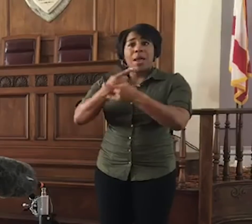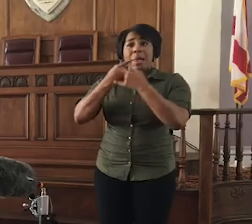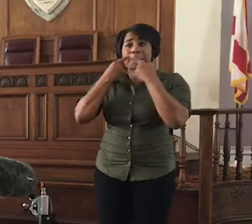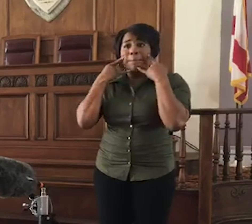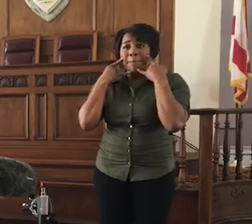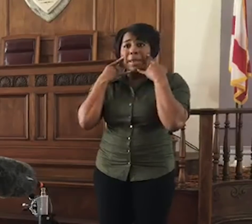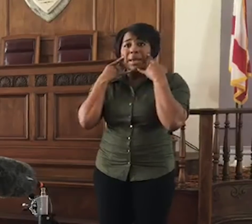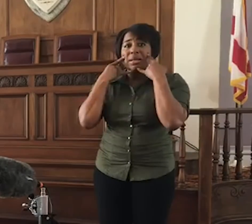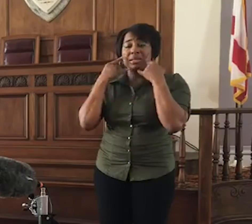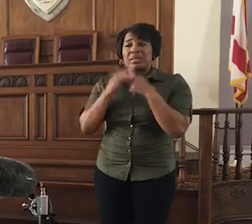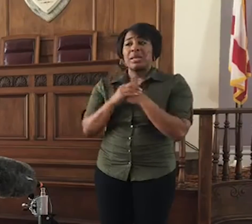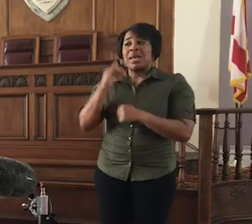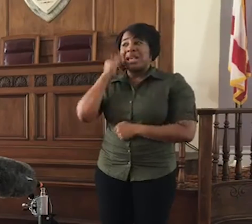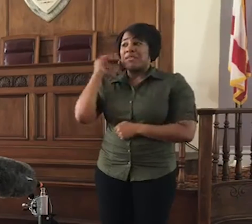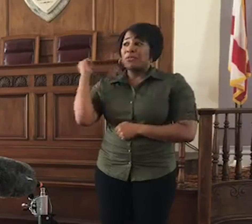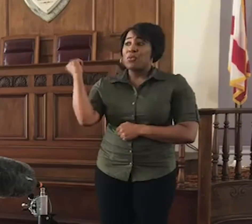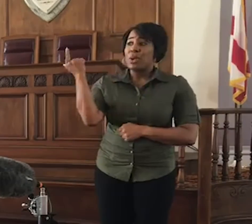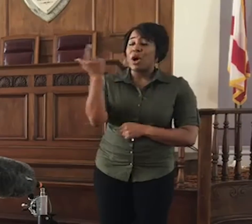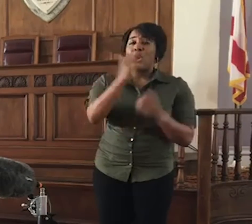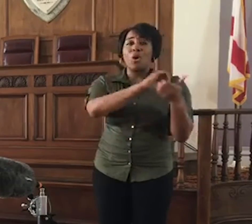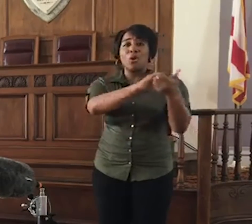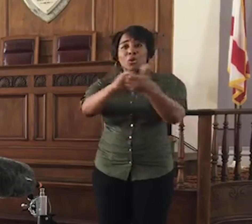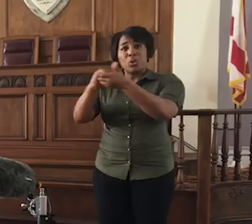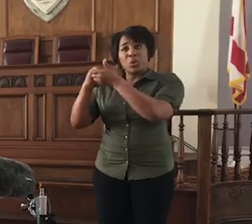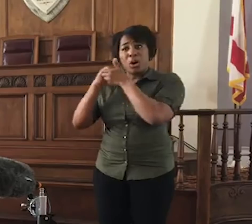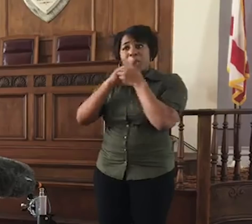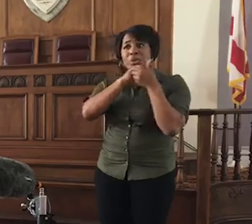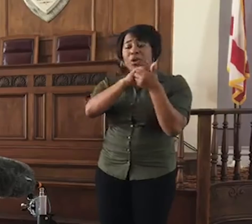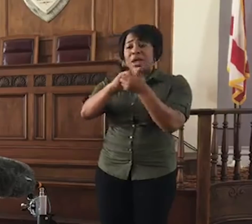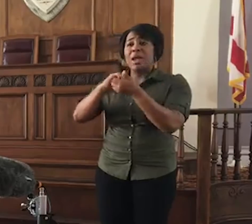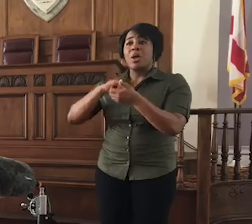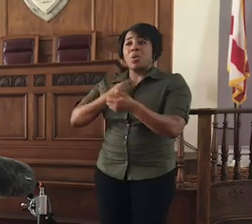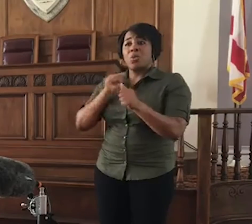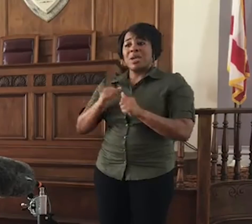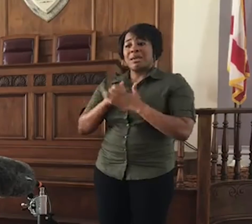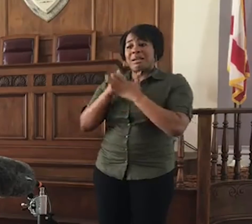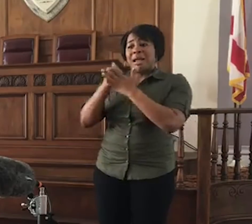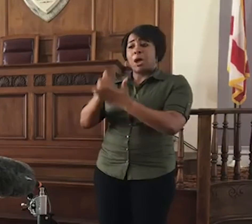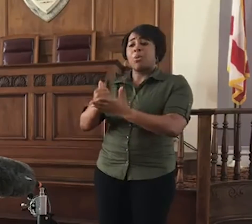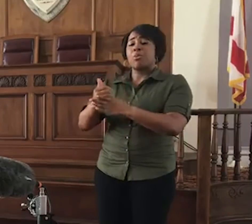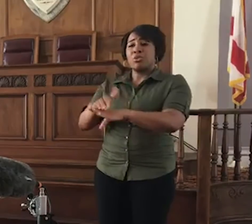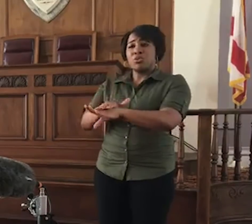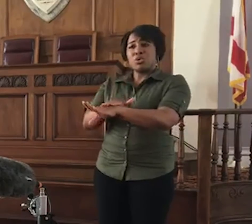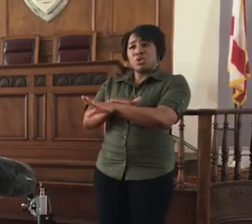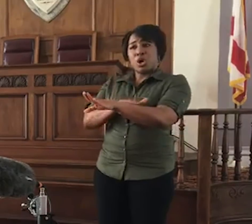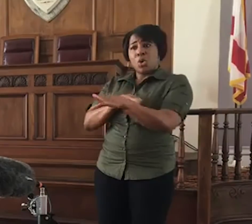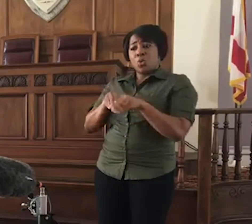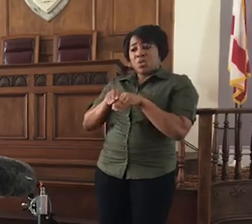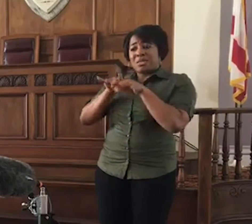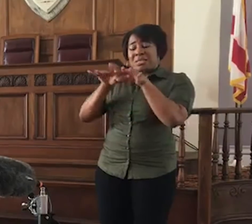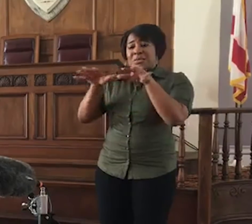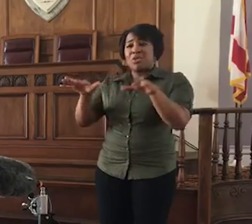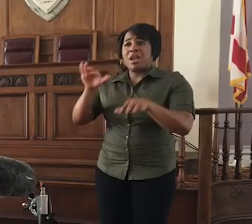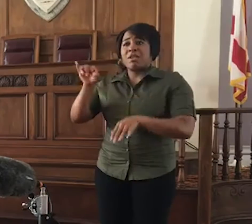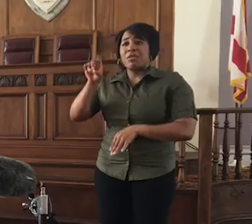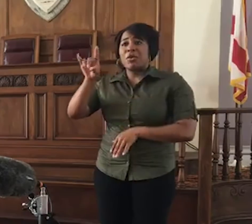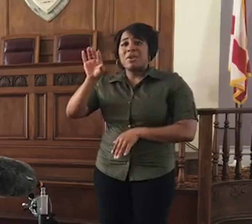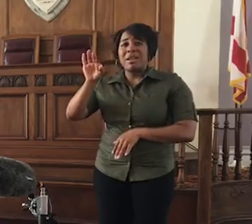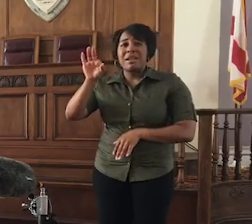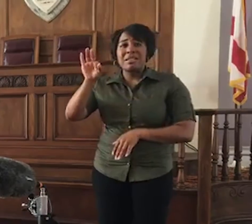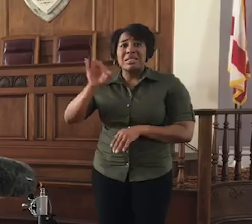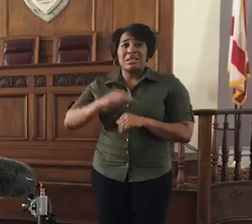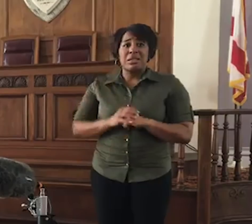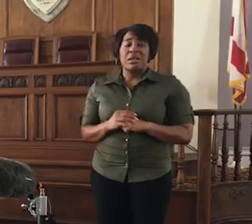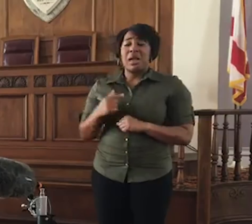With everyone's cooperation, we can slow down the spread of this virus. And let me wrap up by